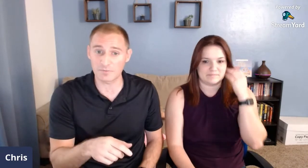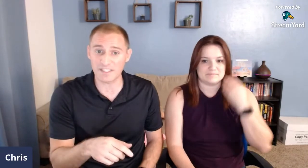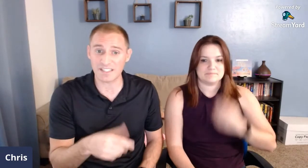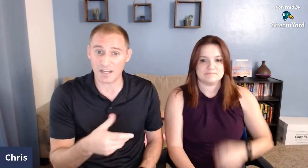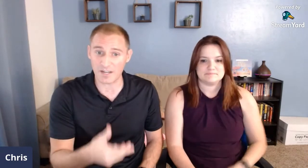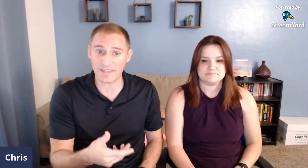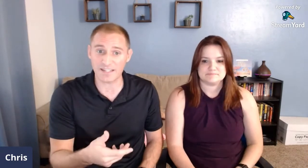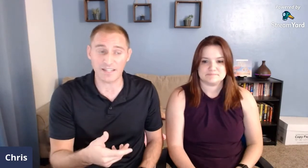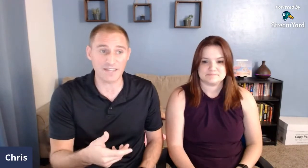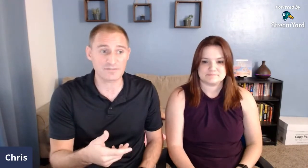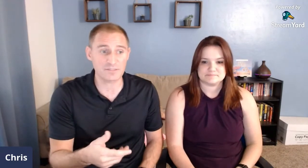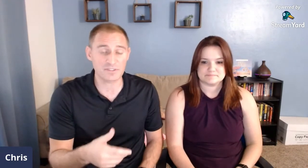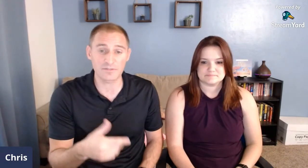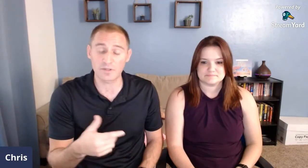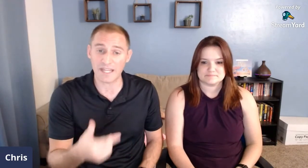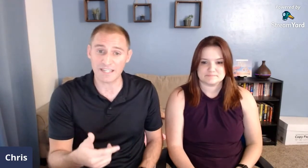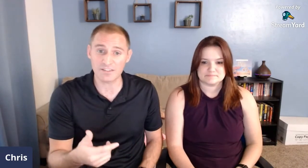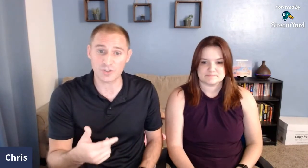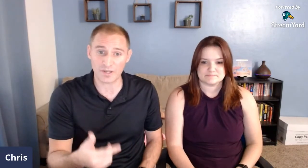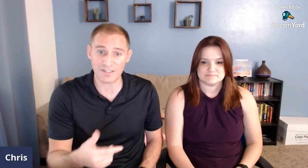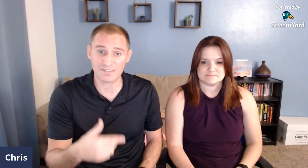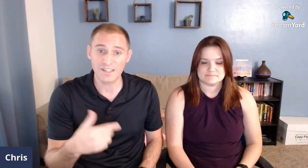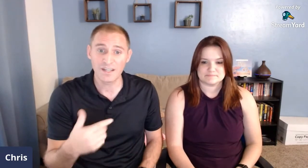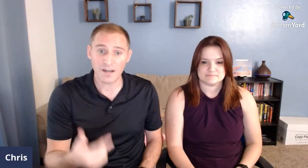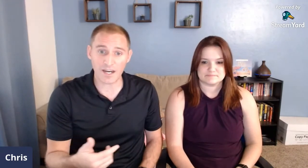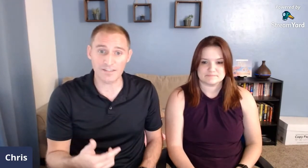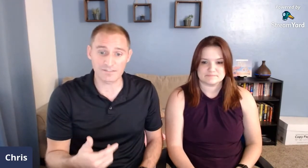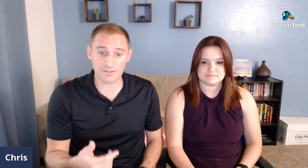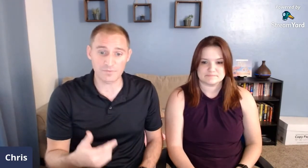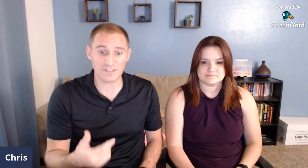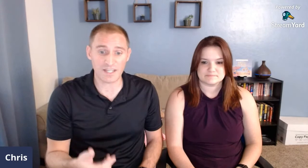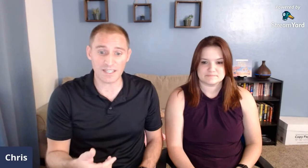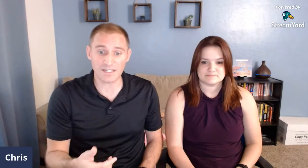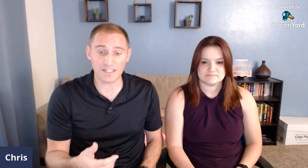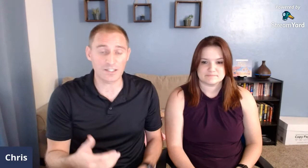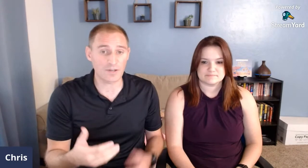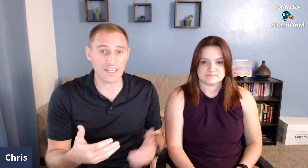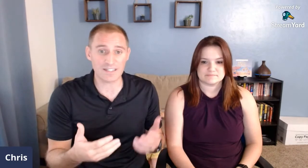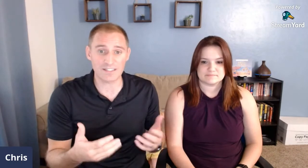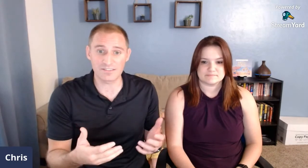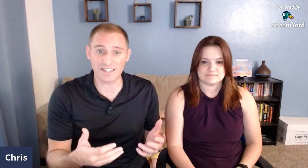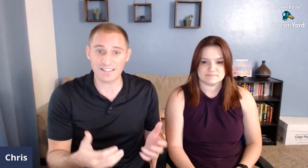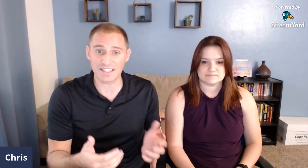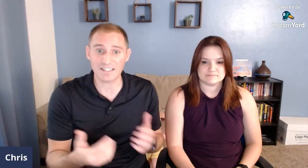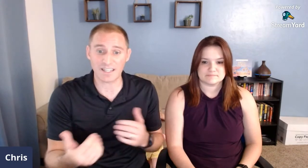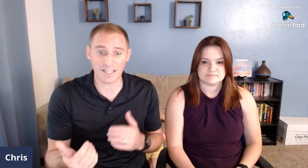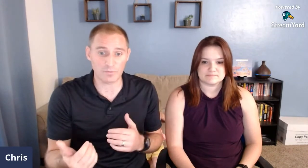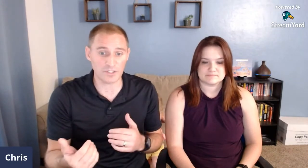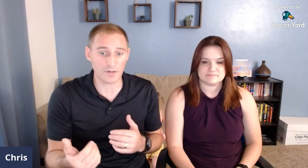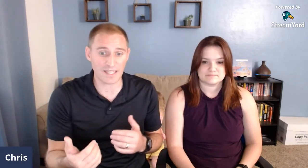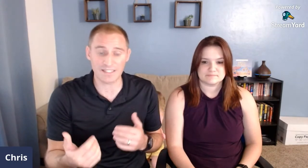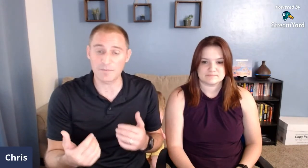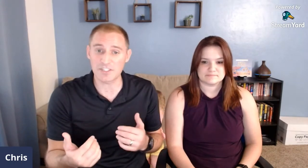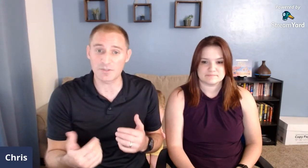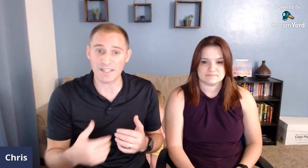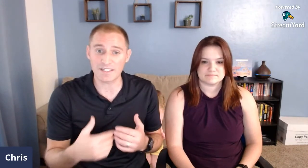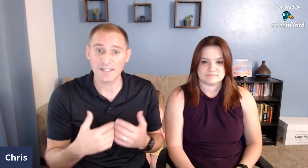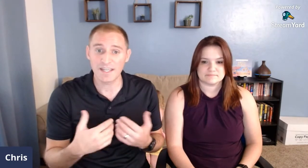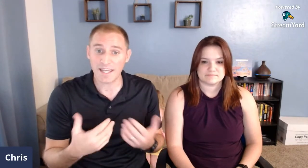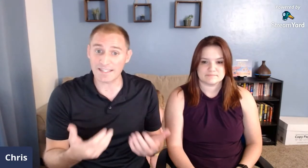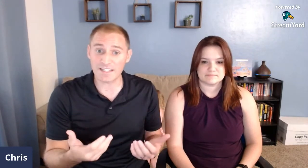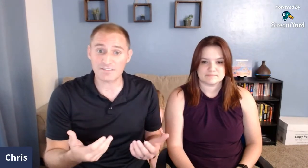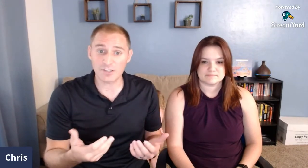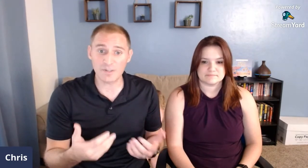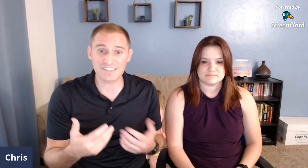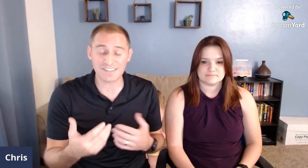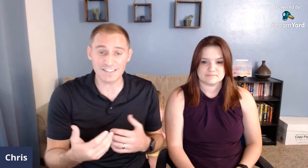a Zoom link on that live stream. So if you'd like to join us on Zoom tonight, go ahead and use that link, and we'll go ahead and admit you in.